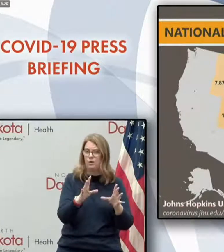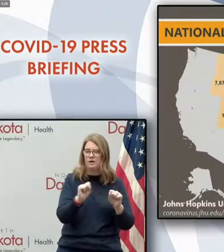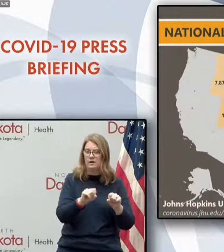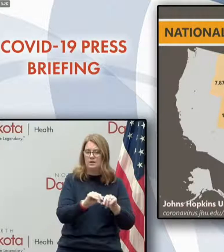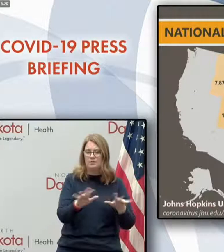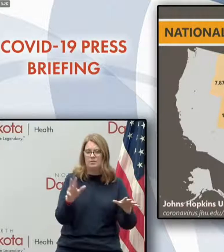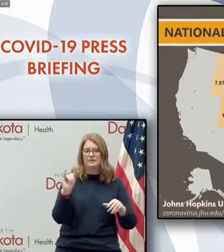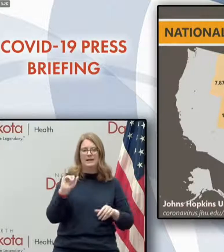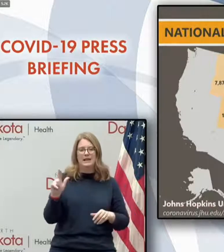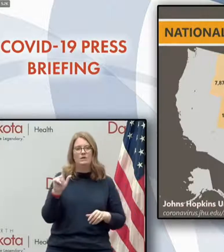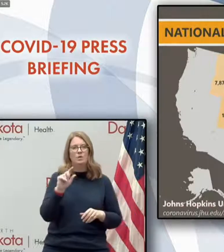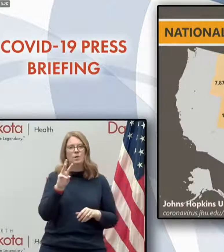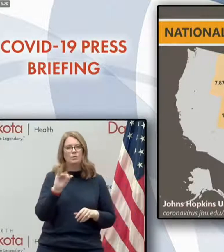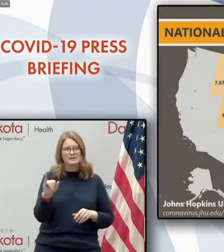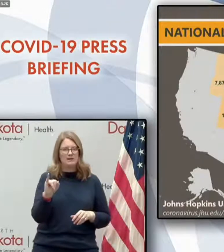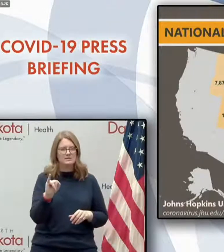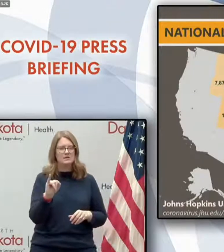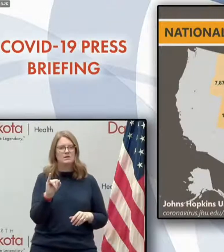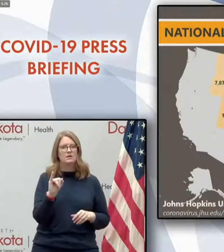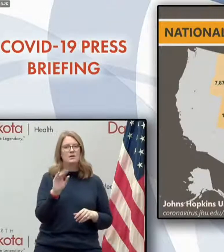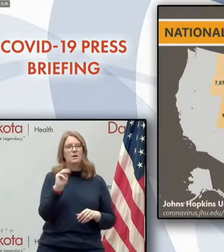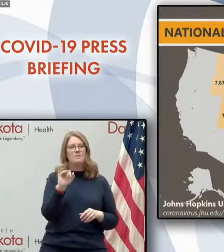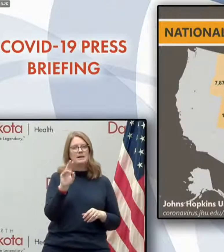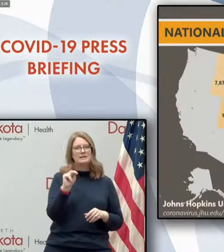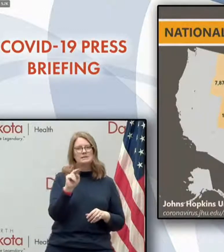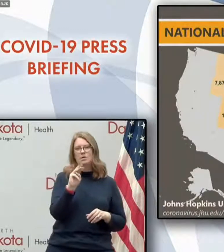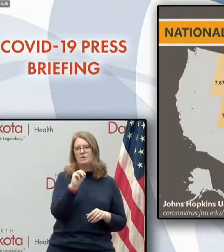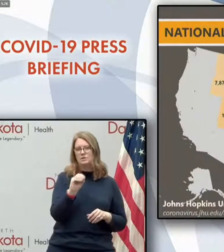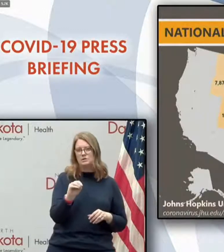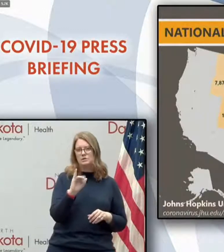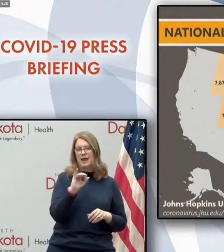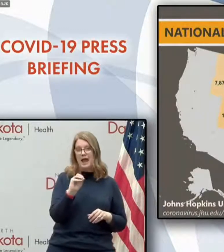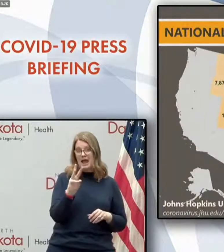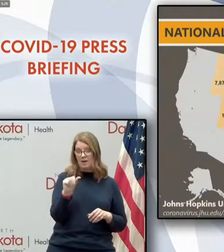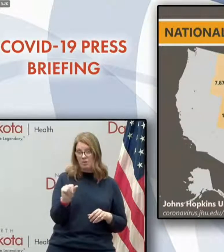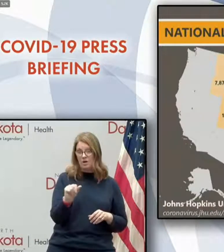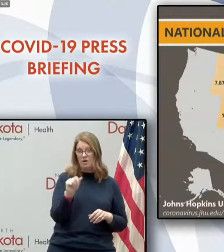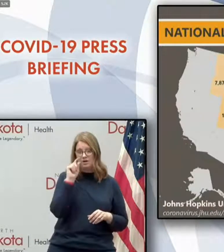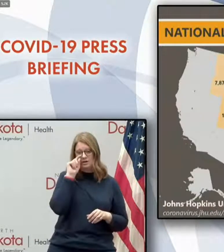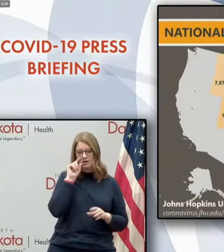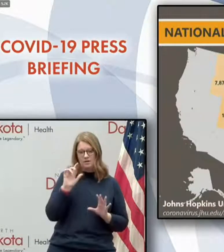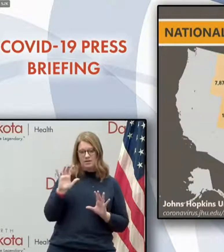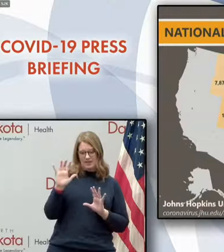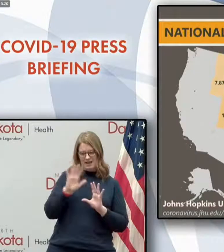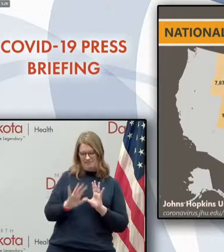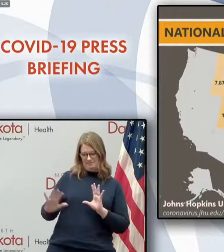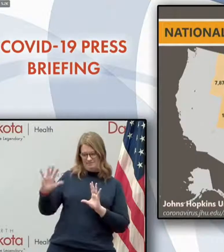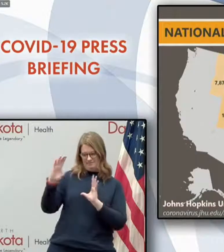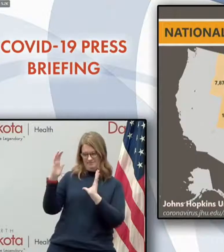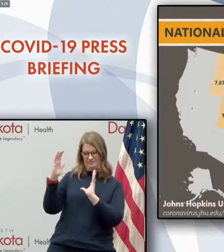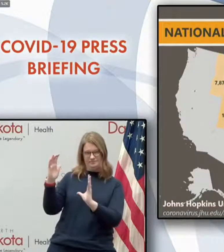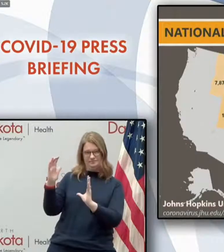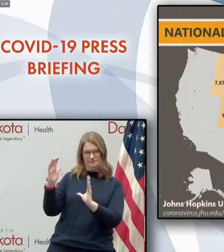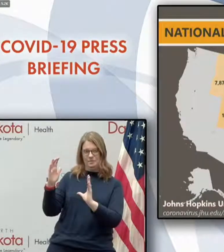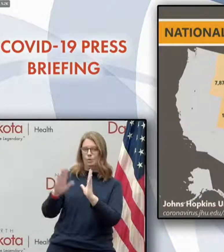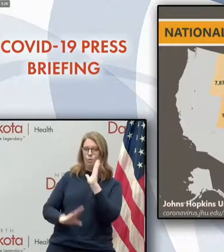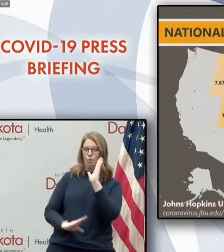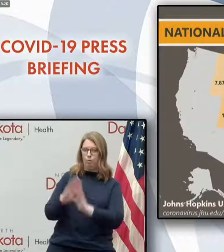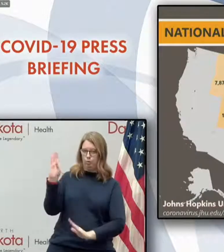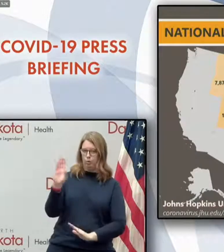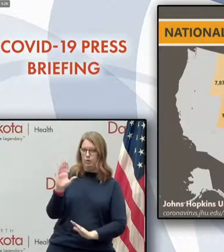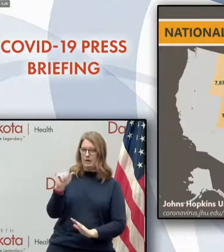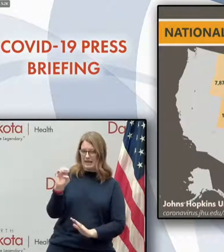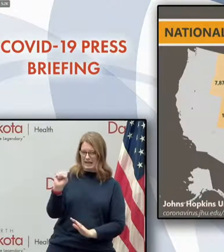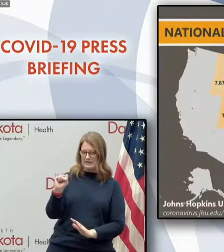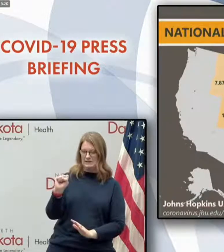Illinois, Wisconsin, Minnesota, Missouri, Iowa, where there's a tremendous amount of cases that